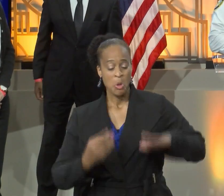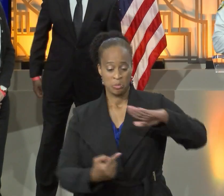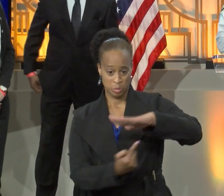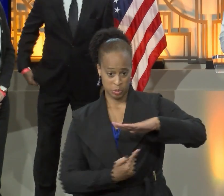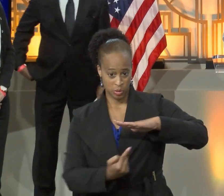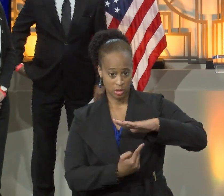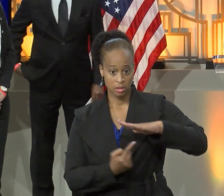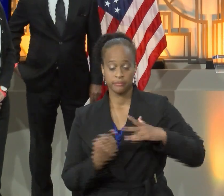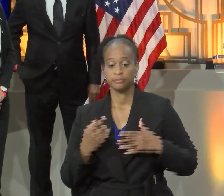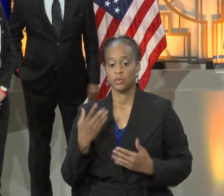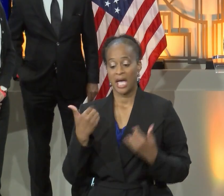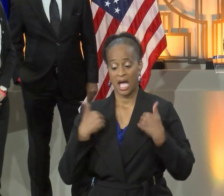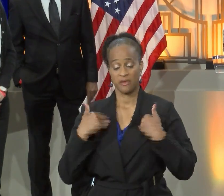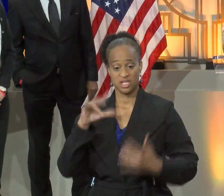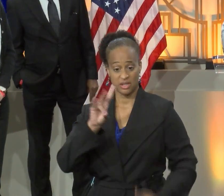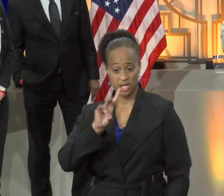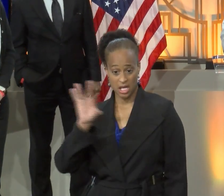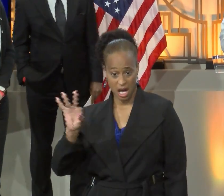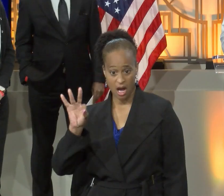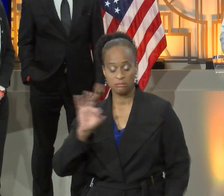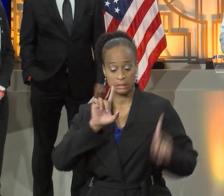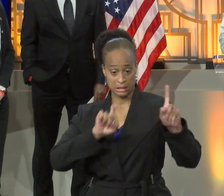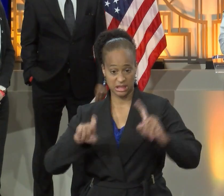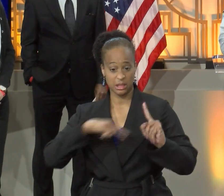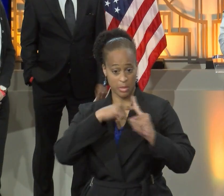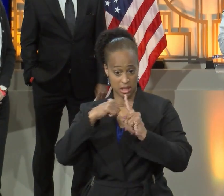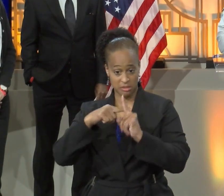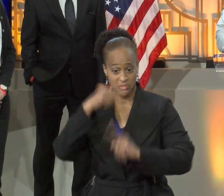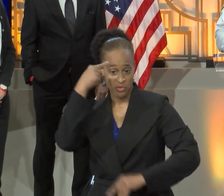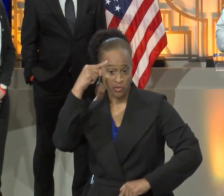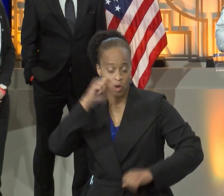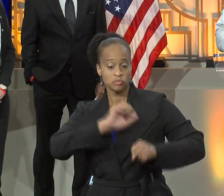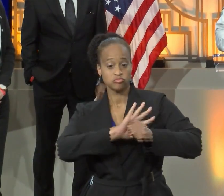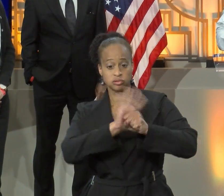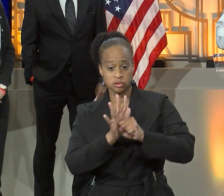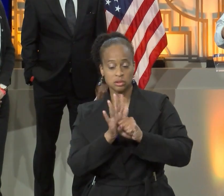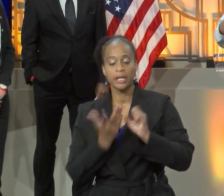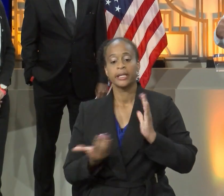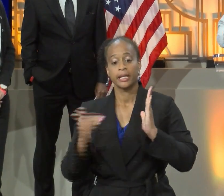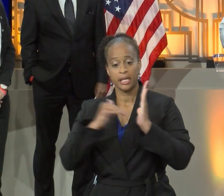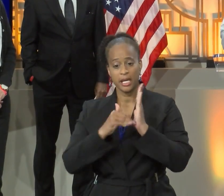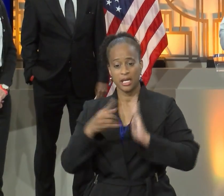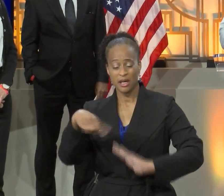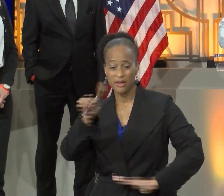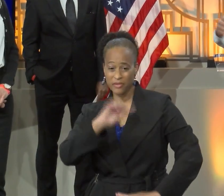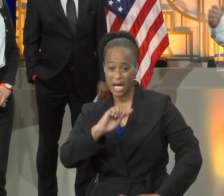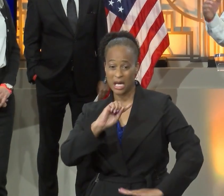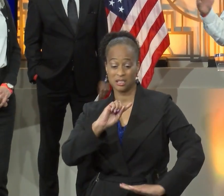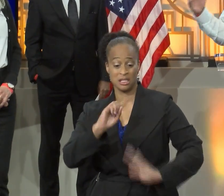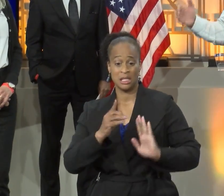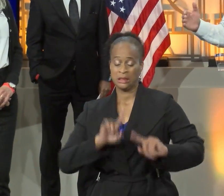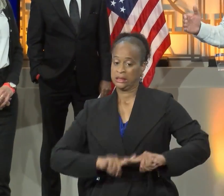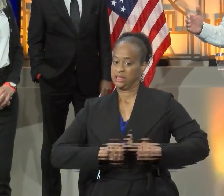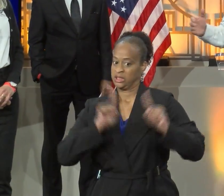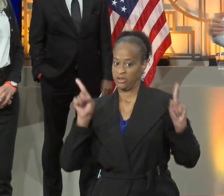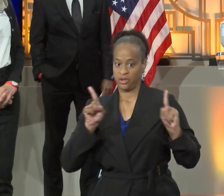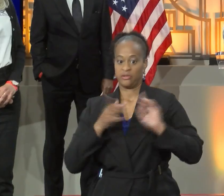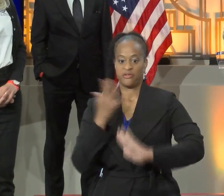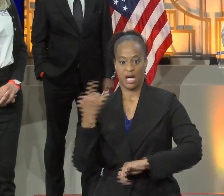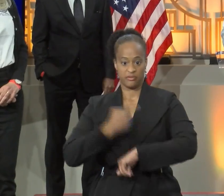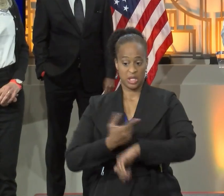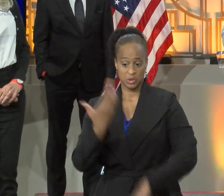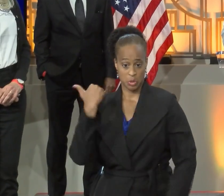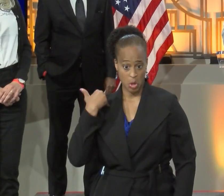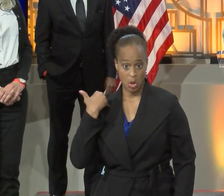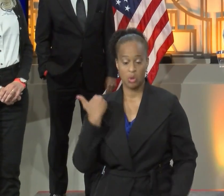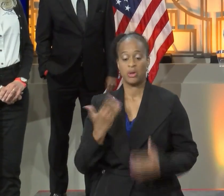have 79 that are positive for coronavirus. And again, that's a far cry from what we saw just 5 days ago, where we